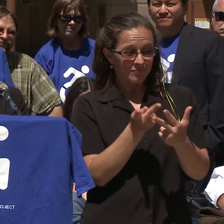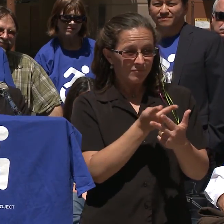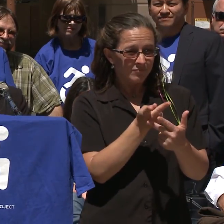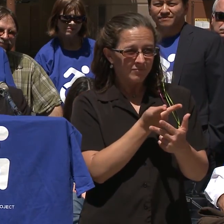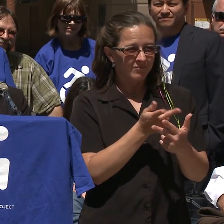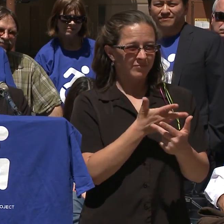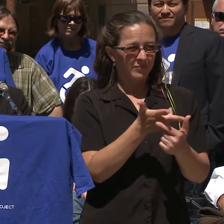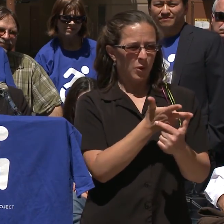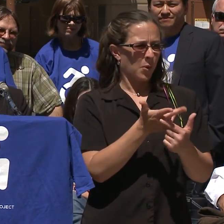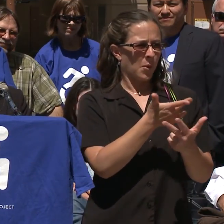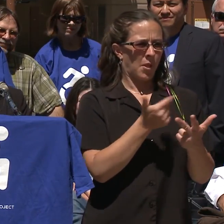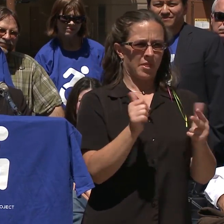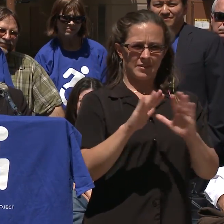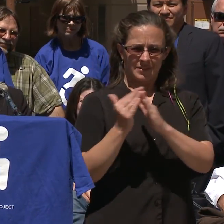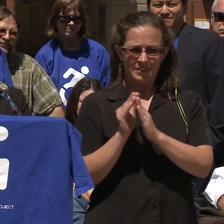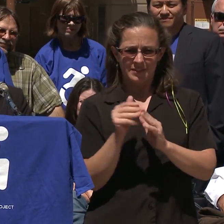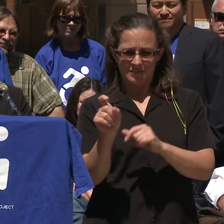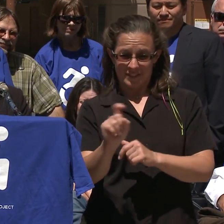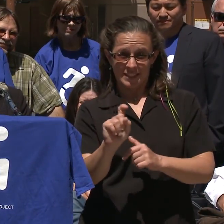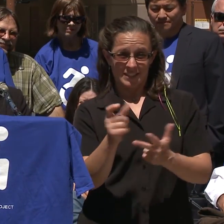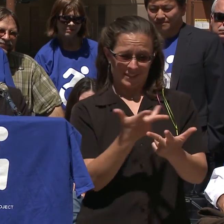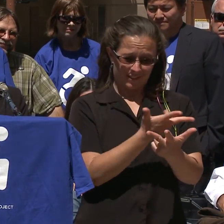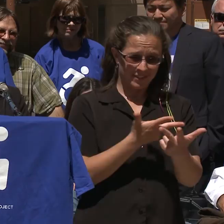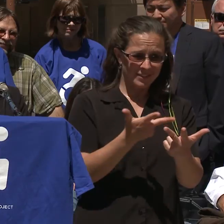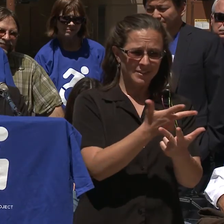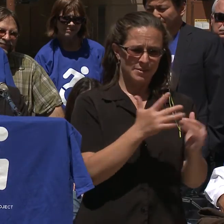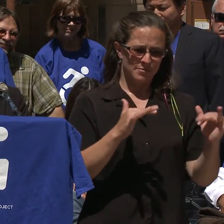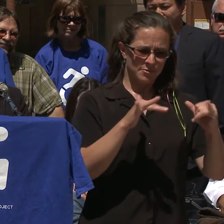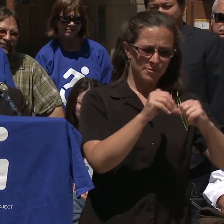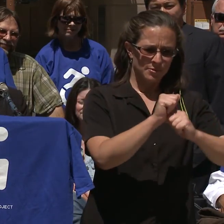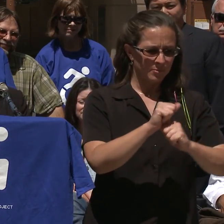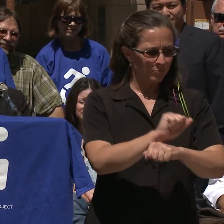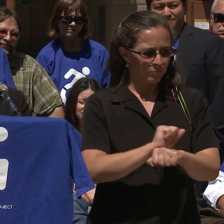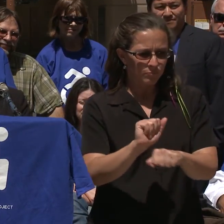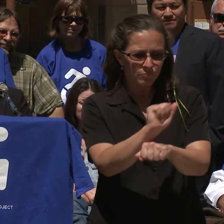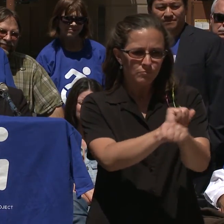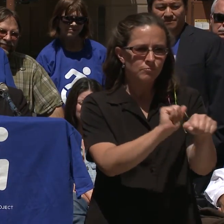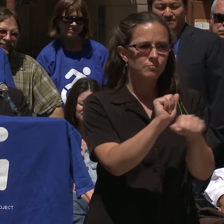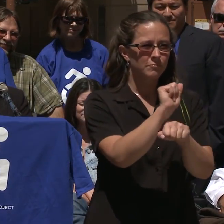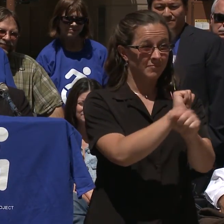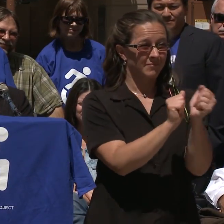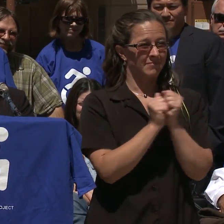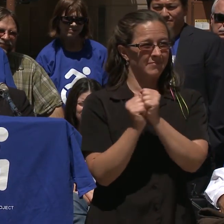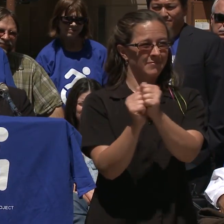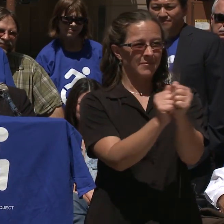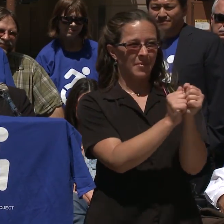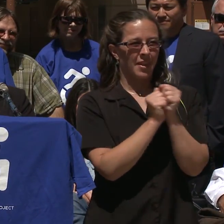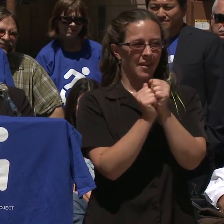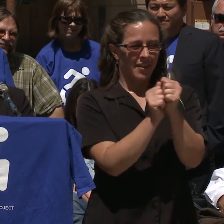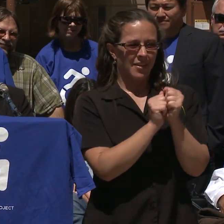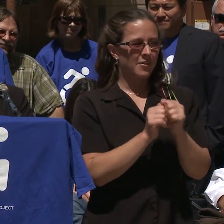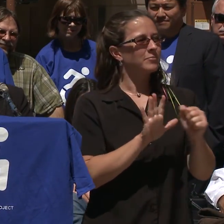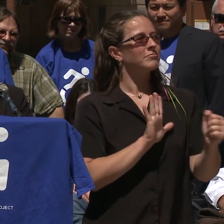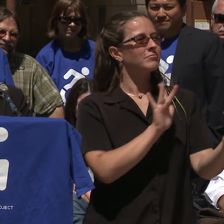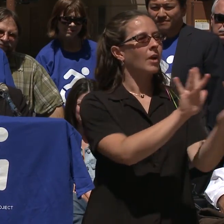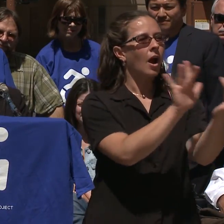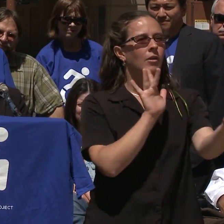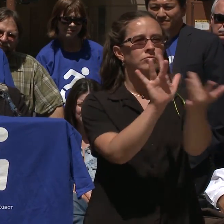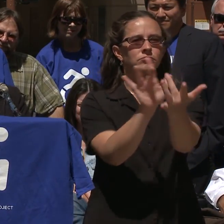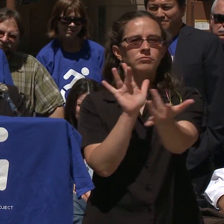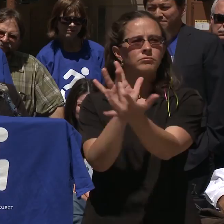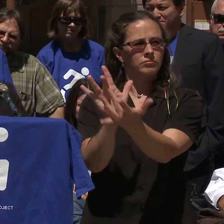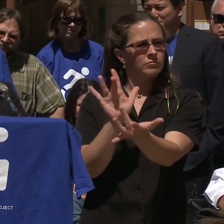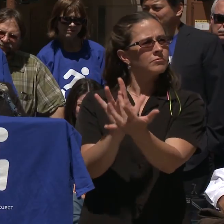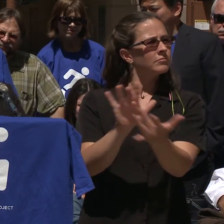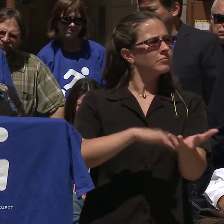but by the city as a whole, and hopefully beyond that as we continue with our outreach efforts. So again,